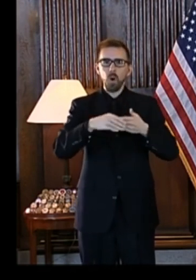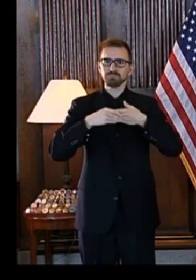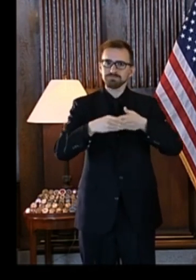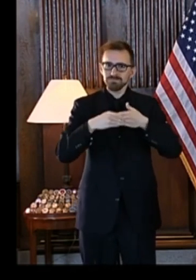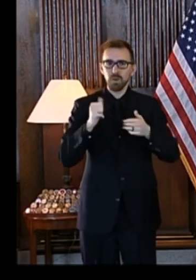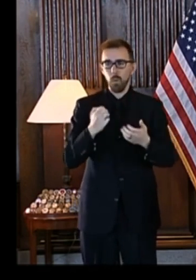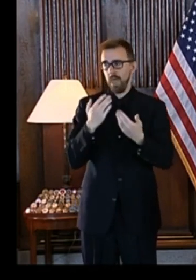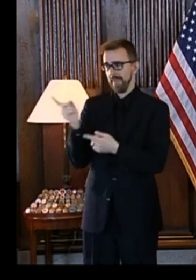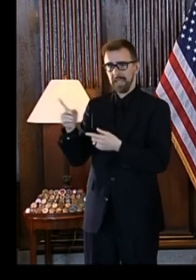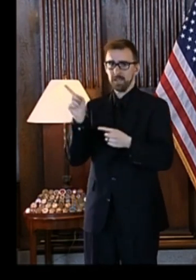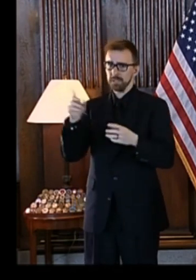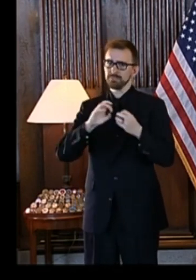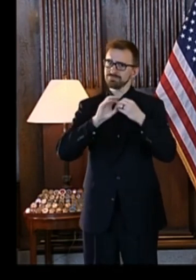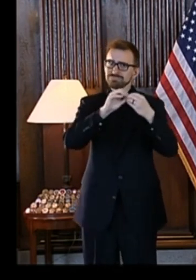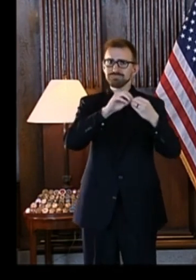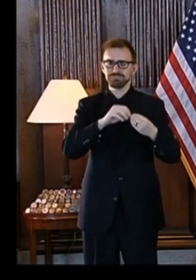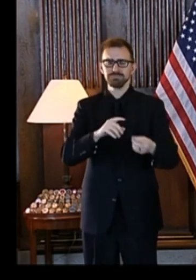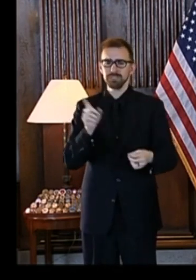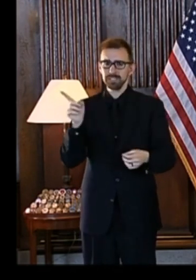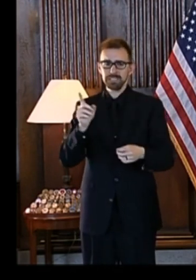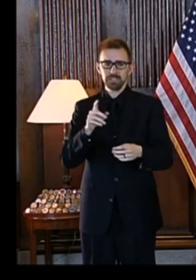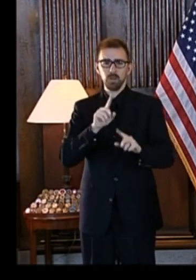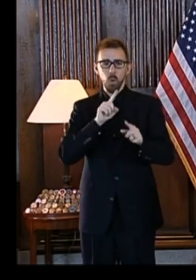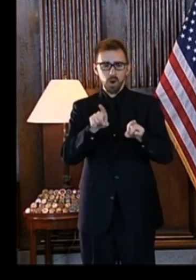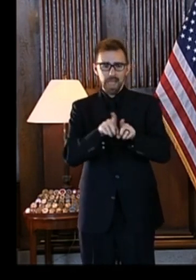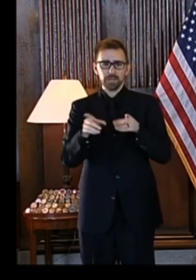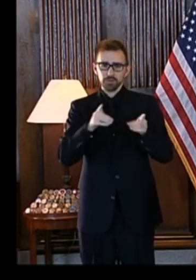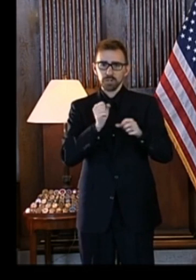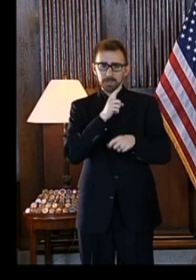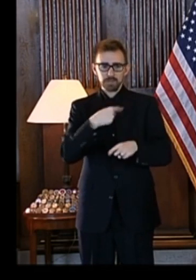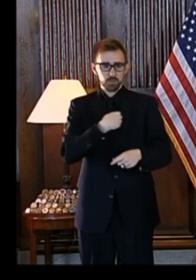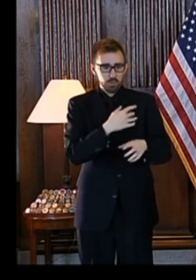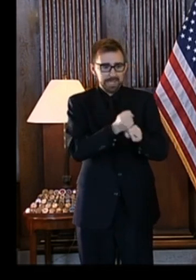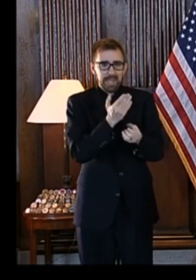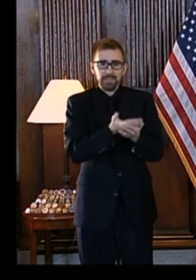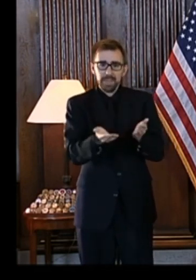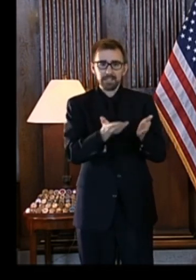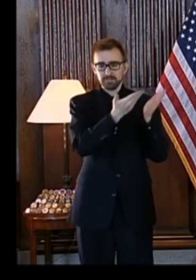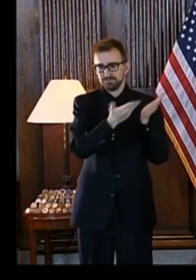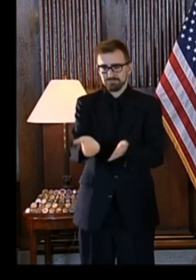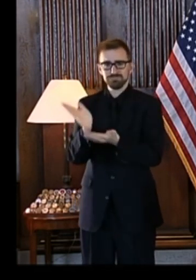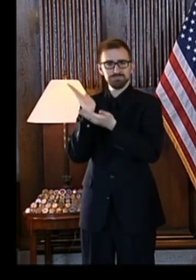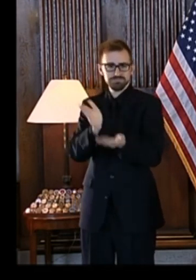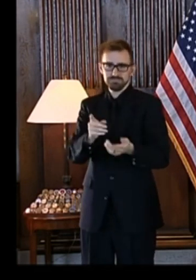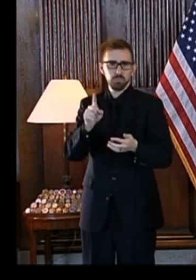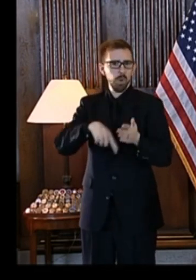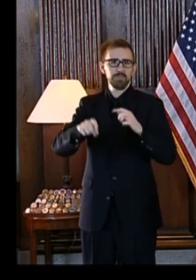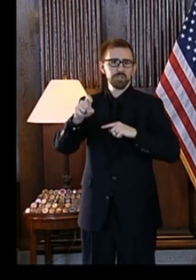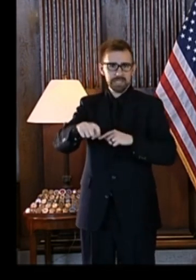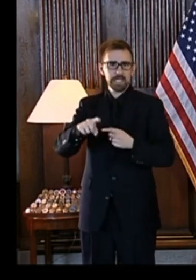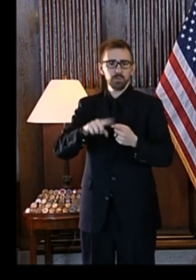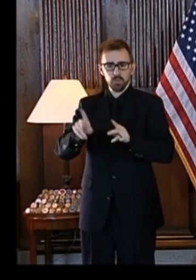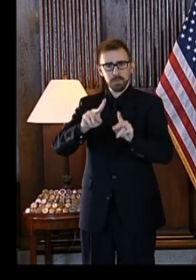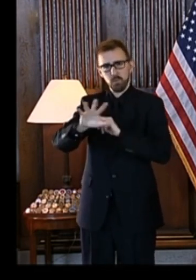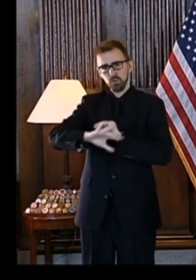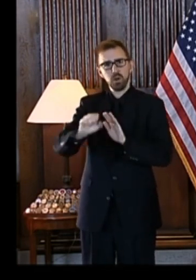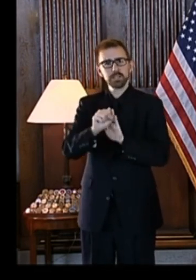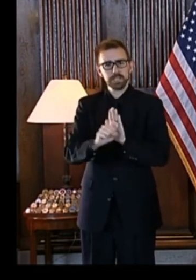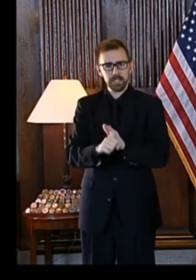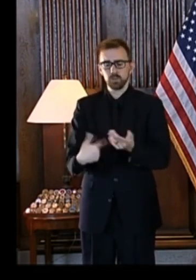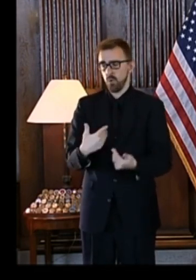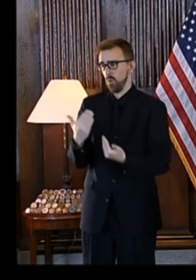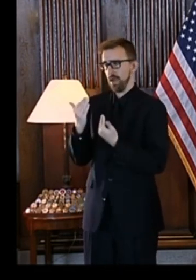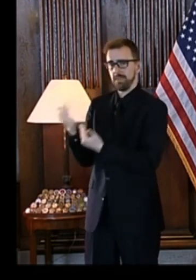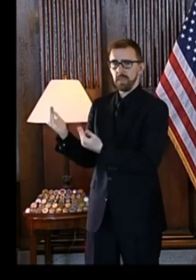for doing that, because his orders as a director is make sure we get supplies up and down this road, whatever it takes for the people of this state. So I want to